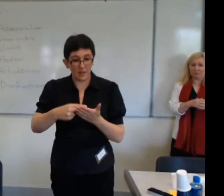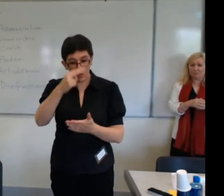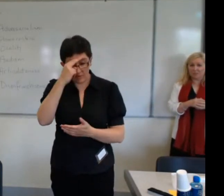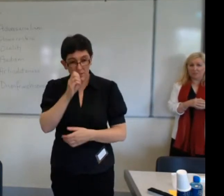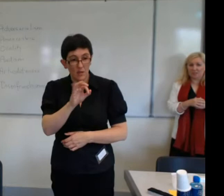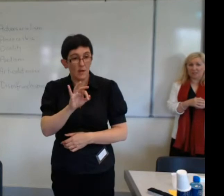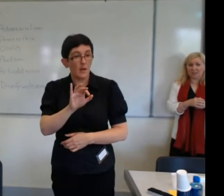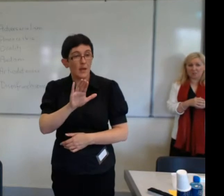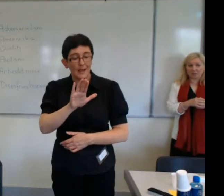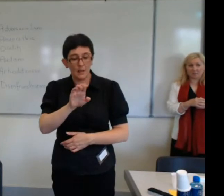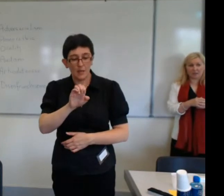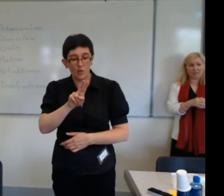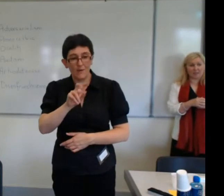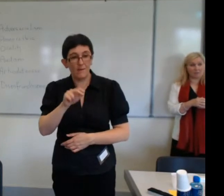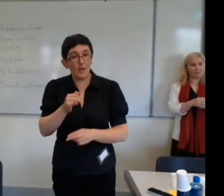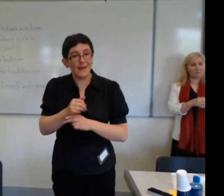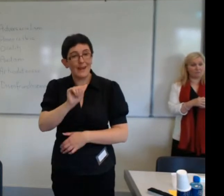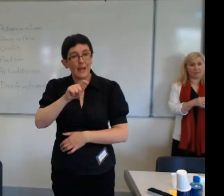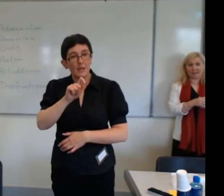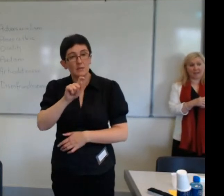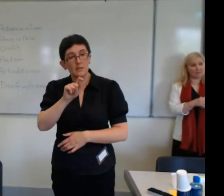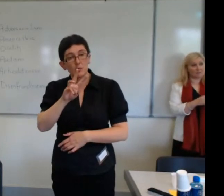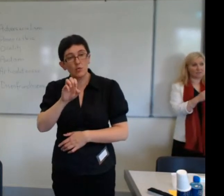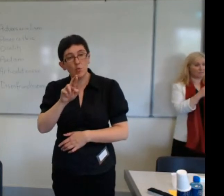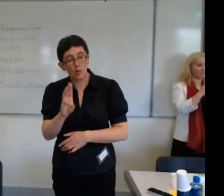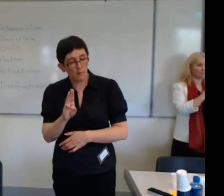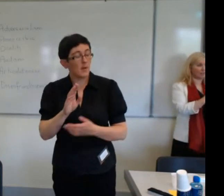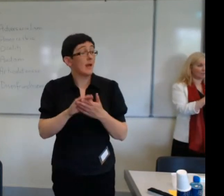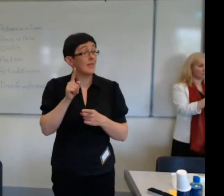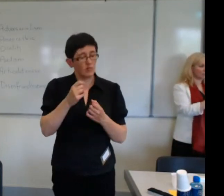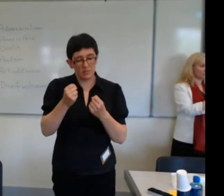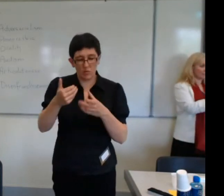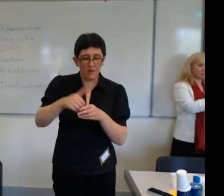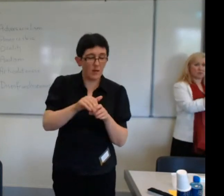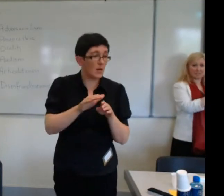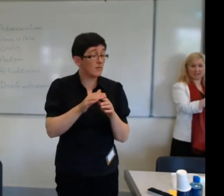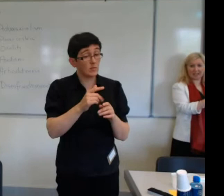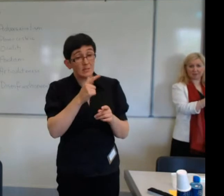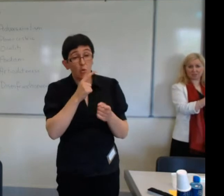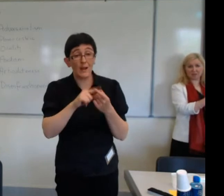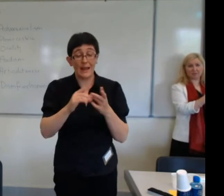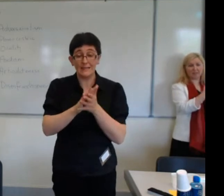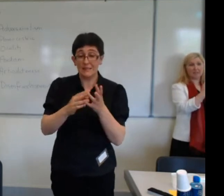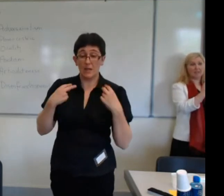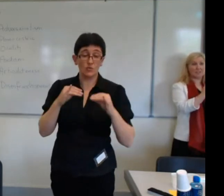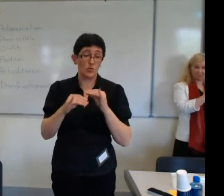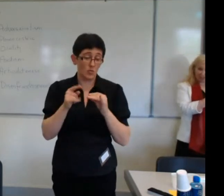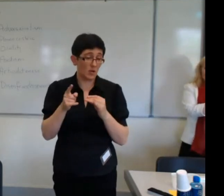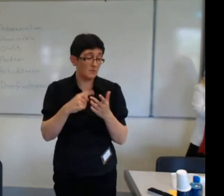Leuven in Antwerp, and they were, again, also very involved both in working with spoken and sign language interpreting. The Flemish police